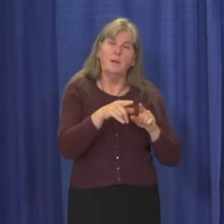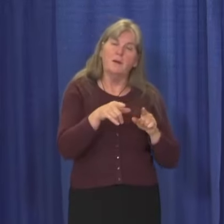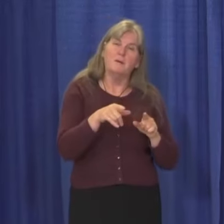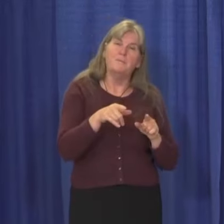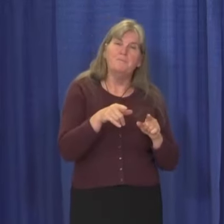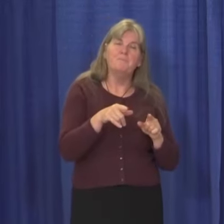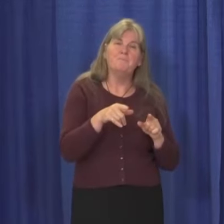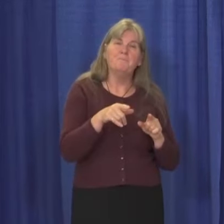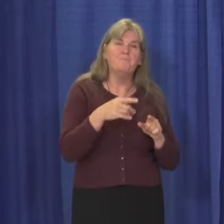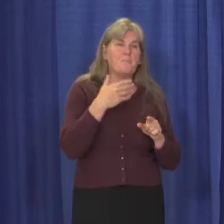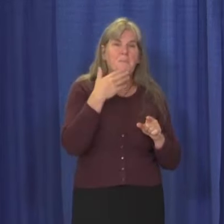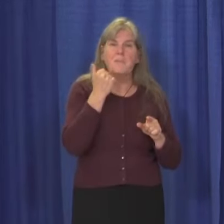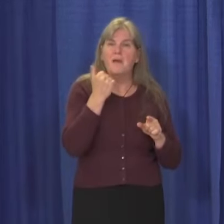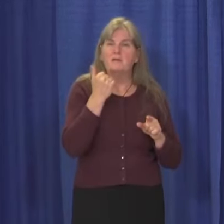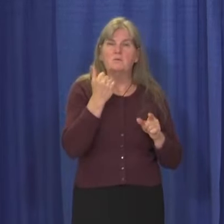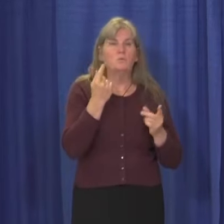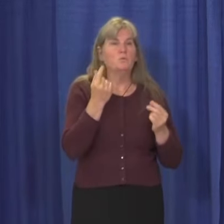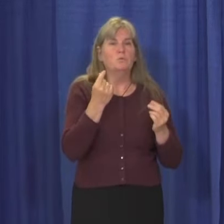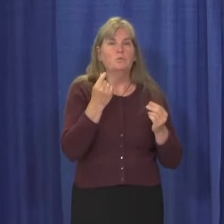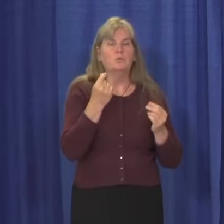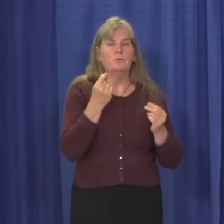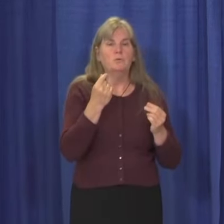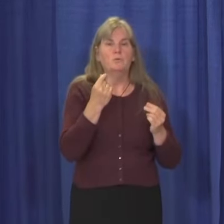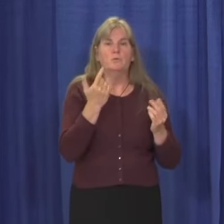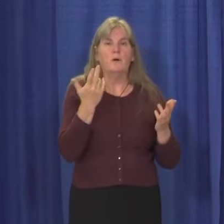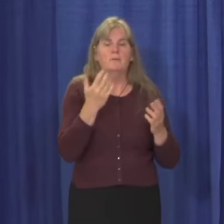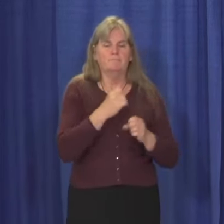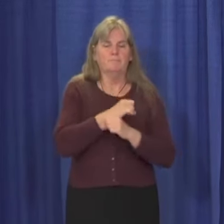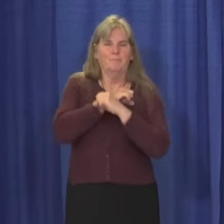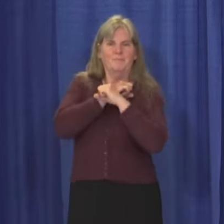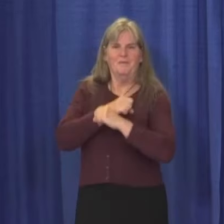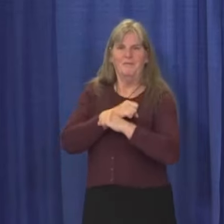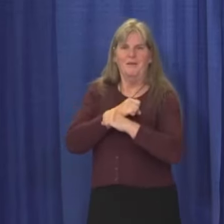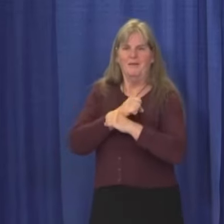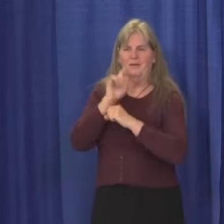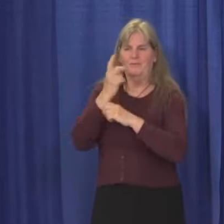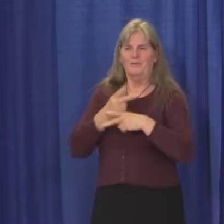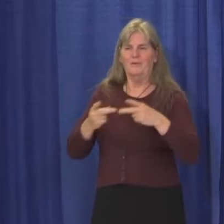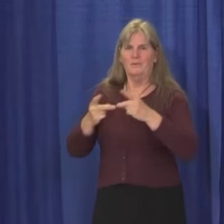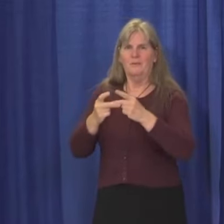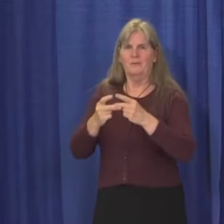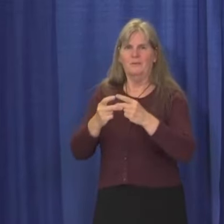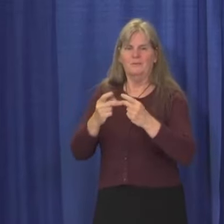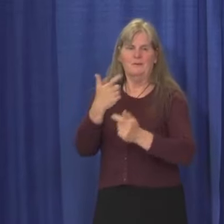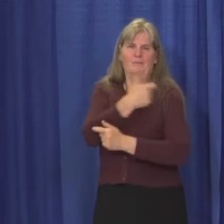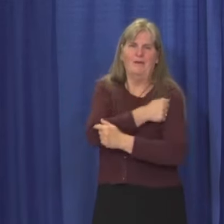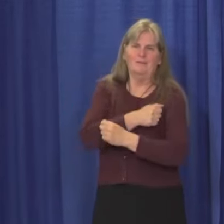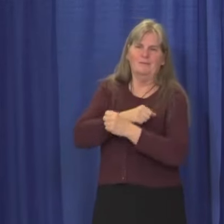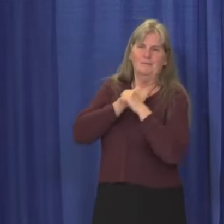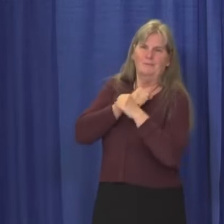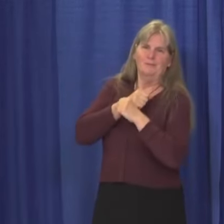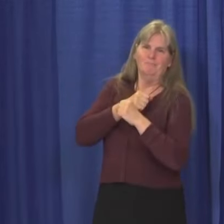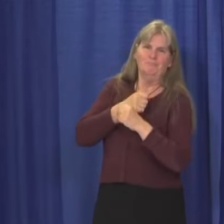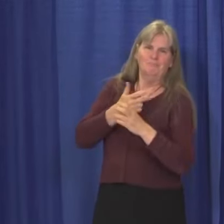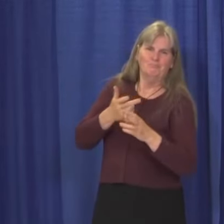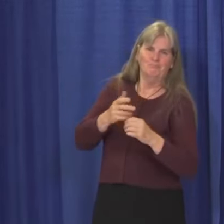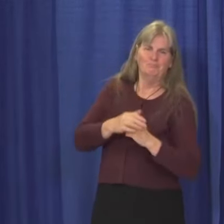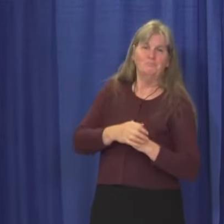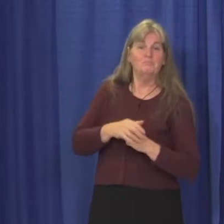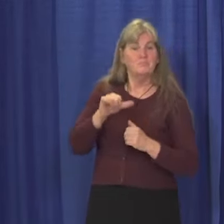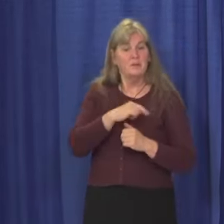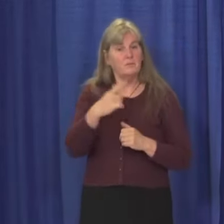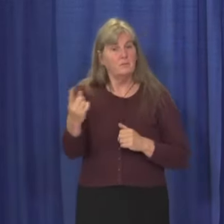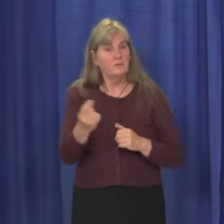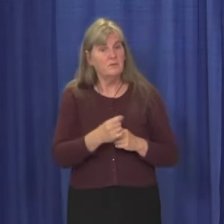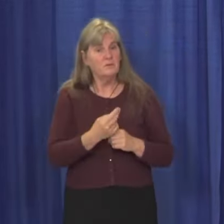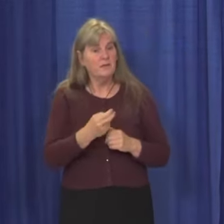treatment for long COVID is prevention with vaccination. Thank you. Do you have a follow-up question,